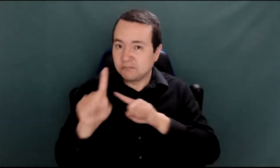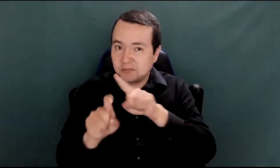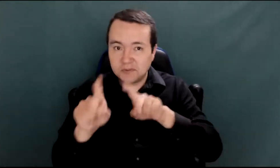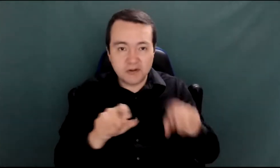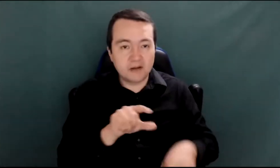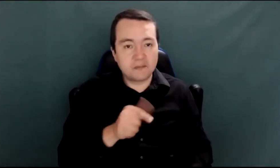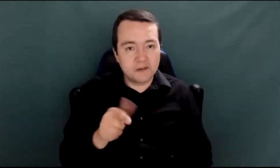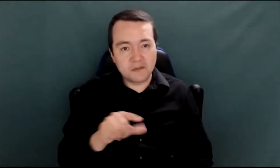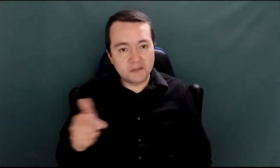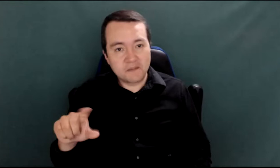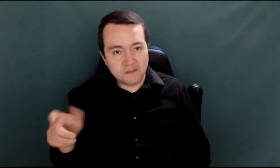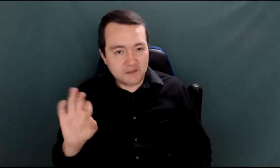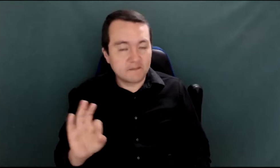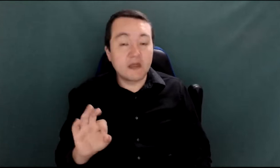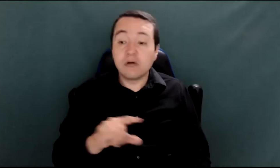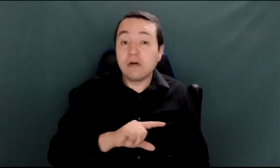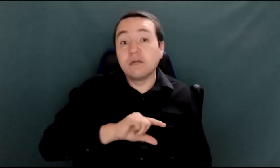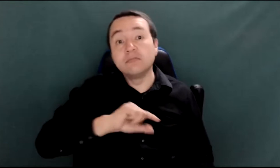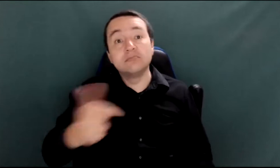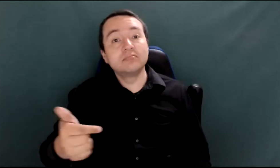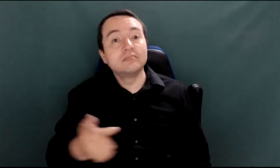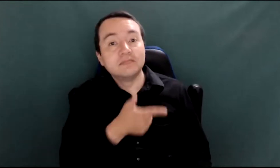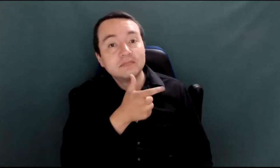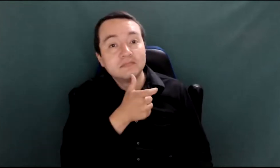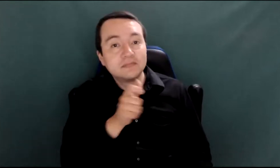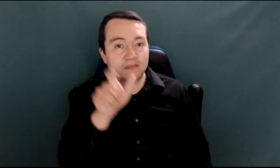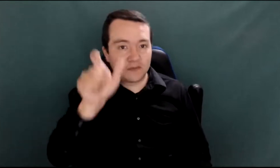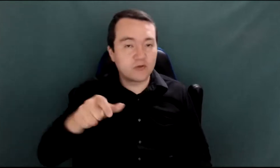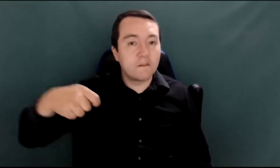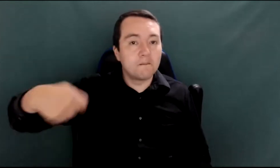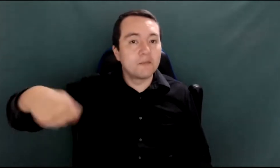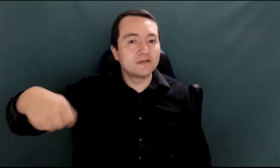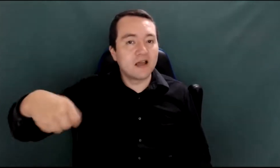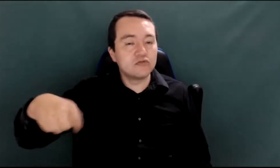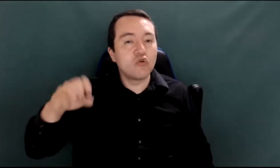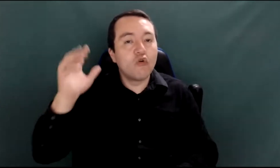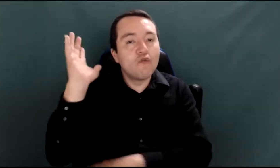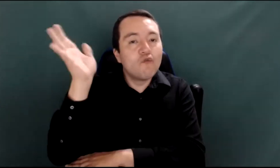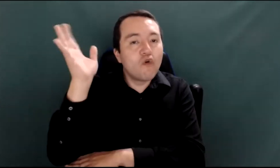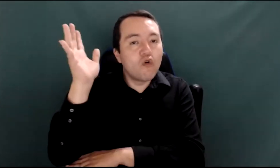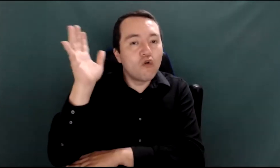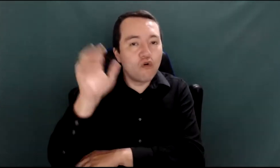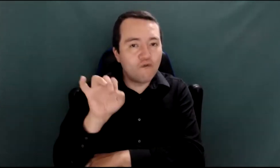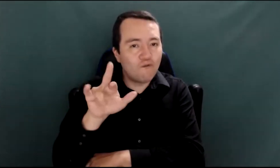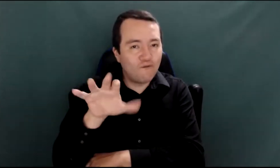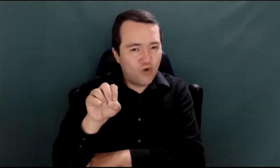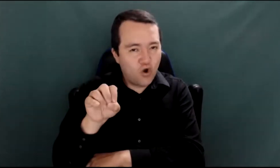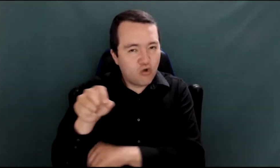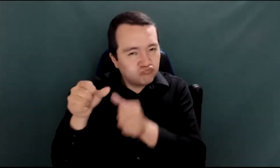Now, I would now like to present a video and give the